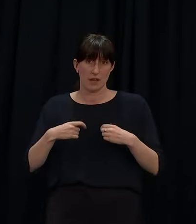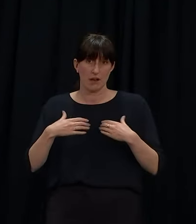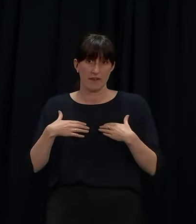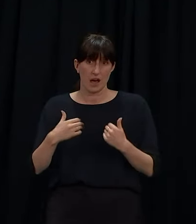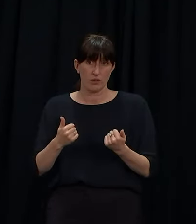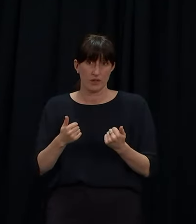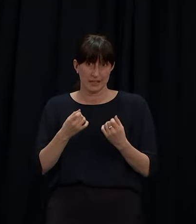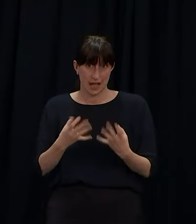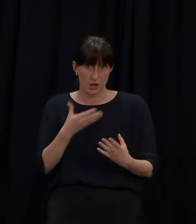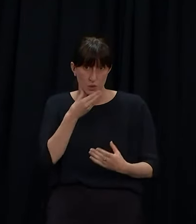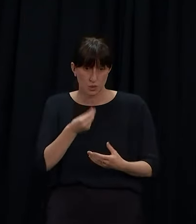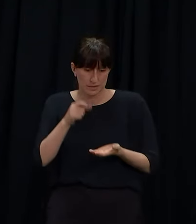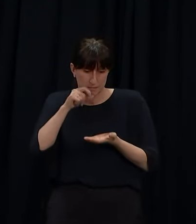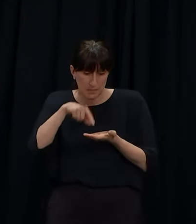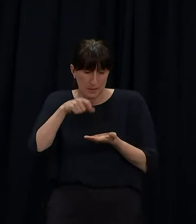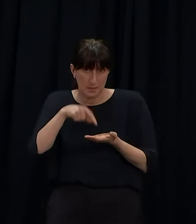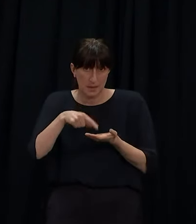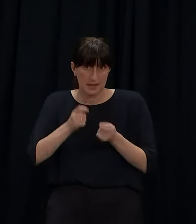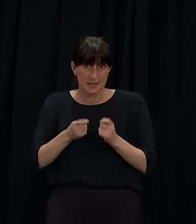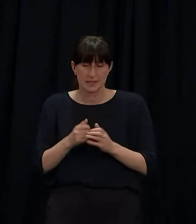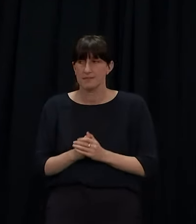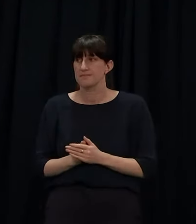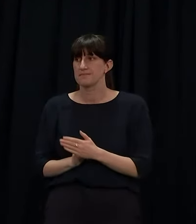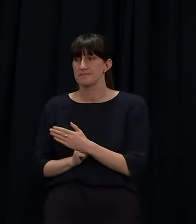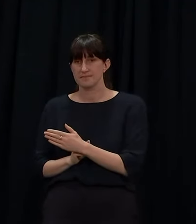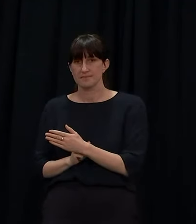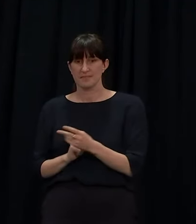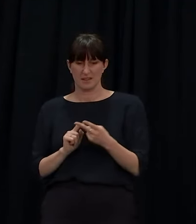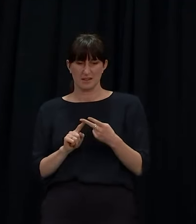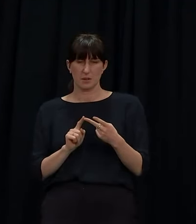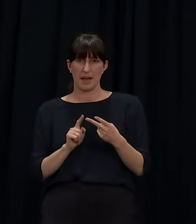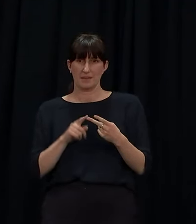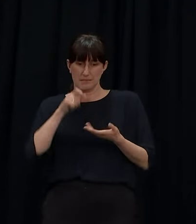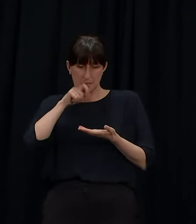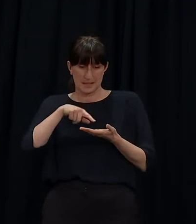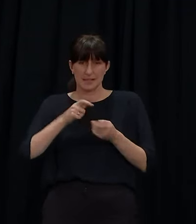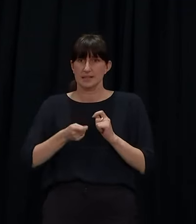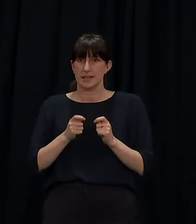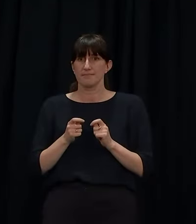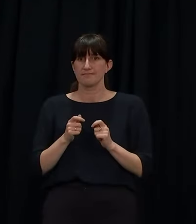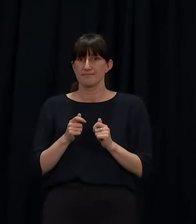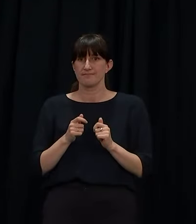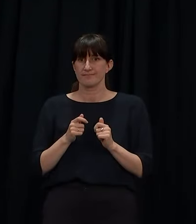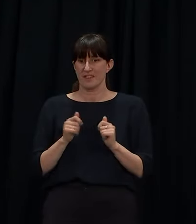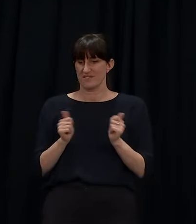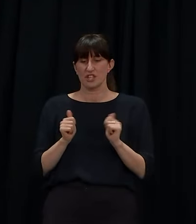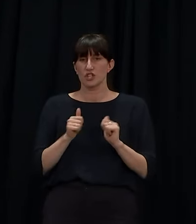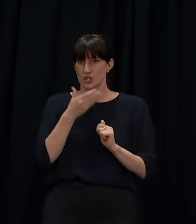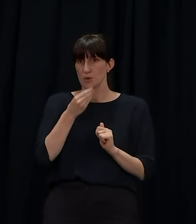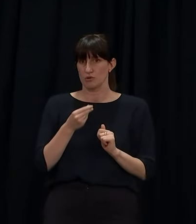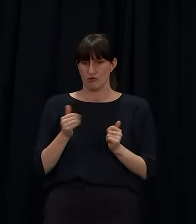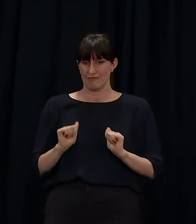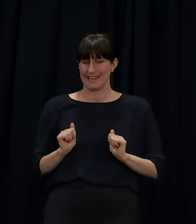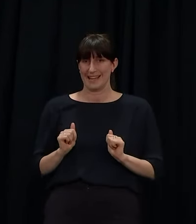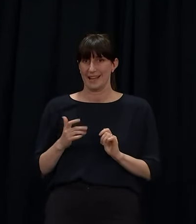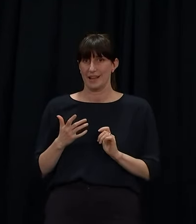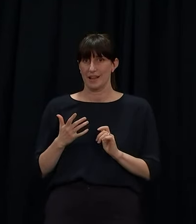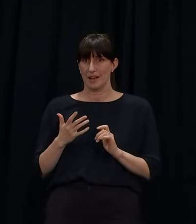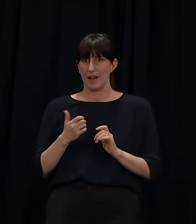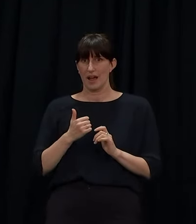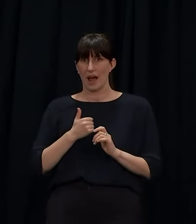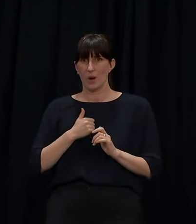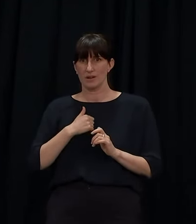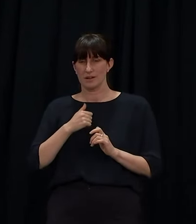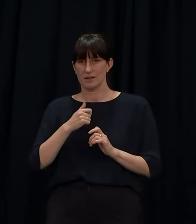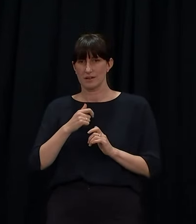that? Well, of course, saliva testing is already being used in our system. I think the thing to just note there is with saliva testing, it